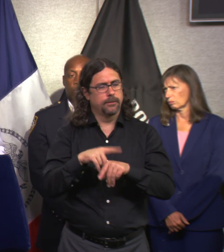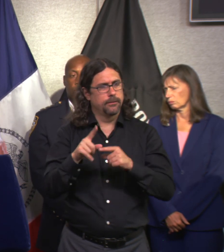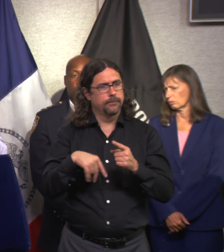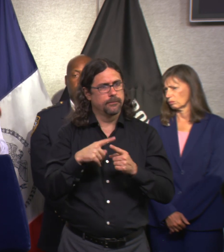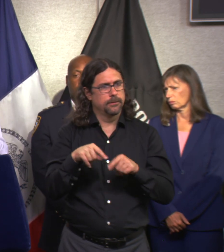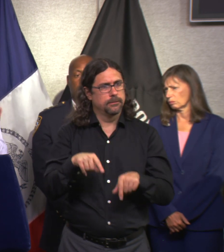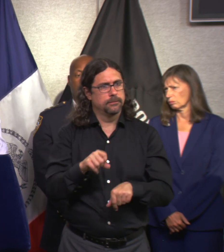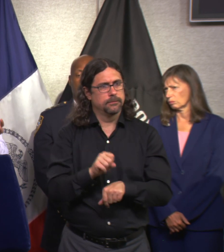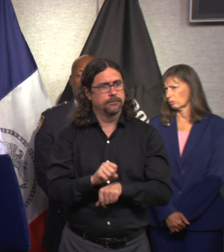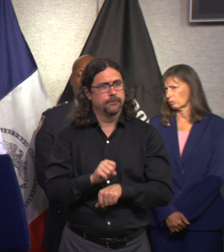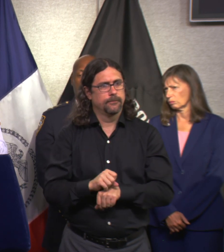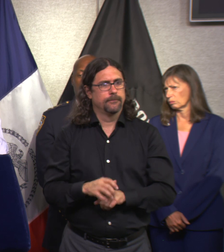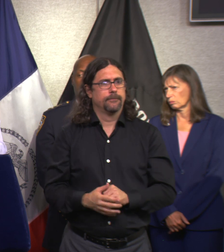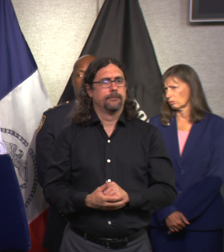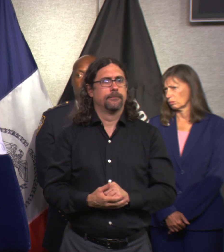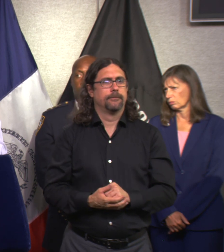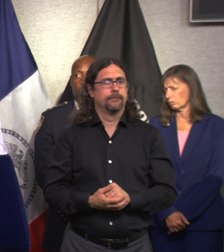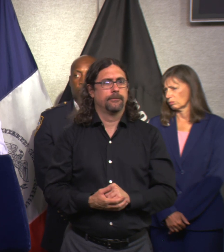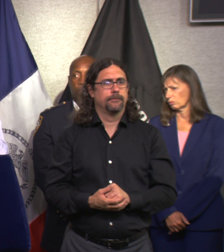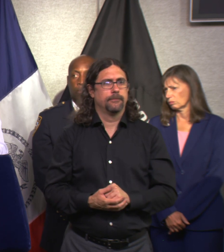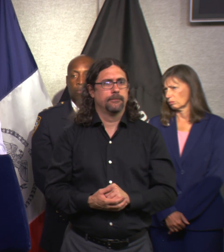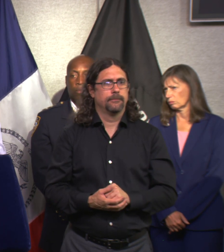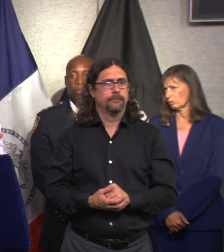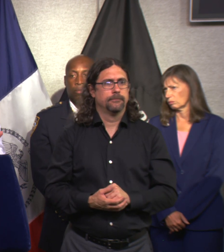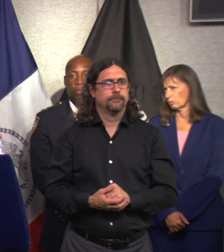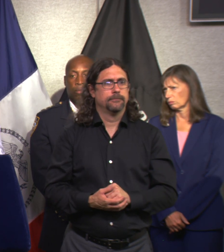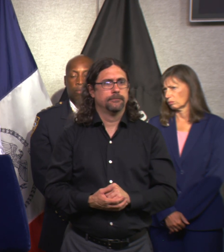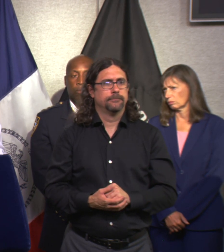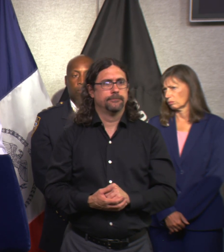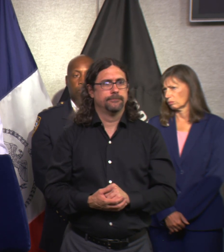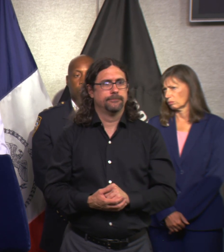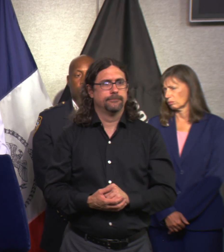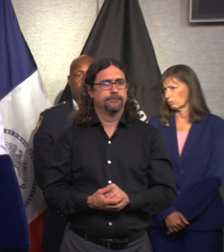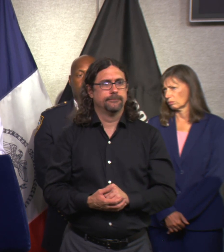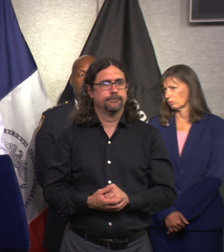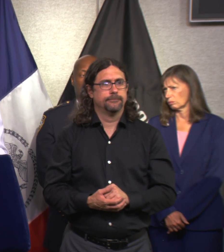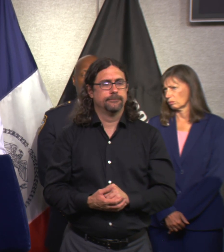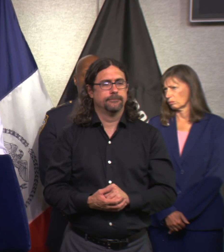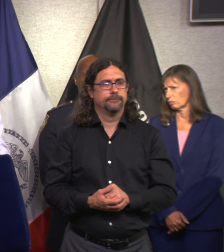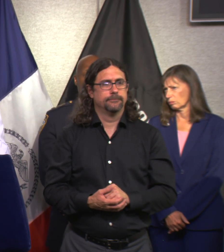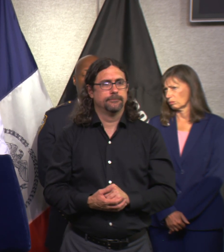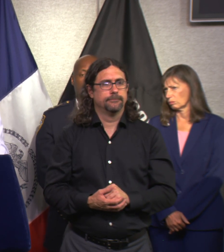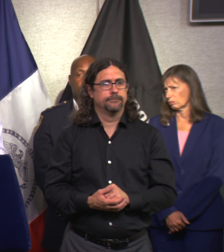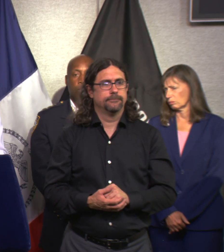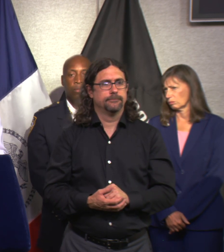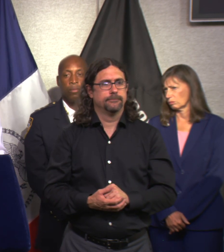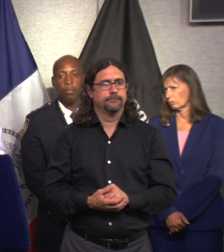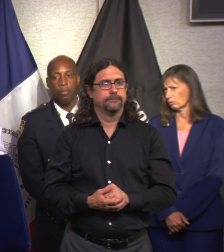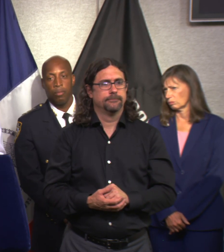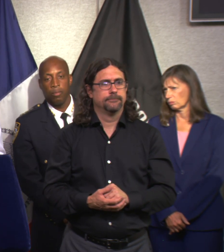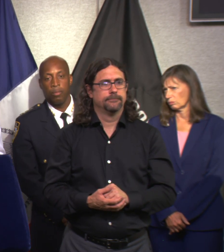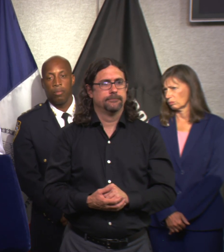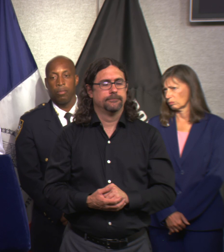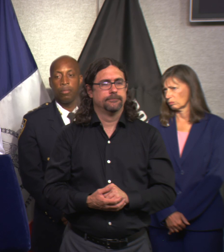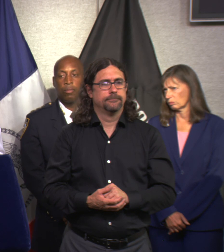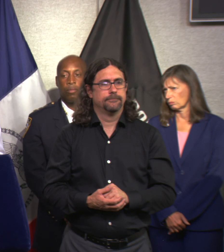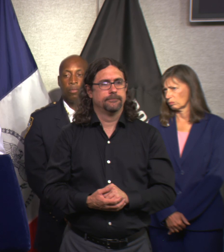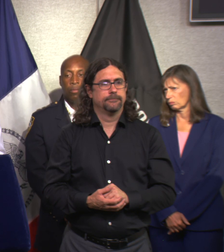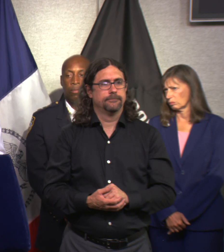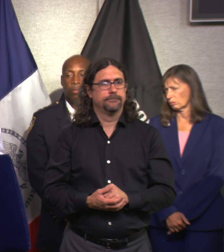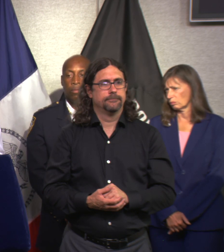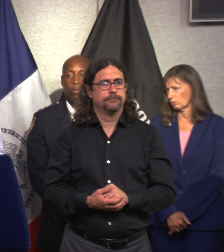over a lost life, a human being and a family in pain. But I also think leaders have to prove that we can change